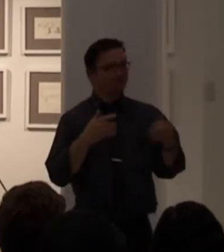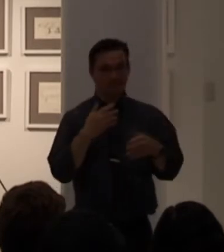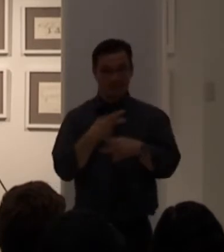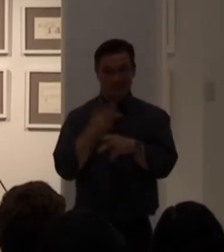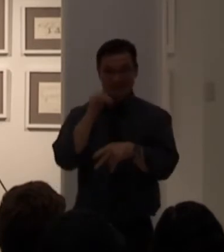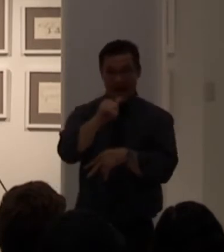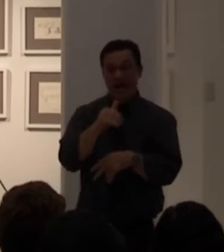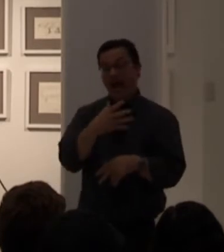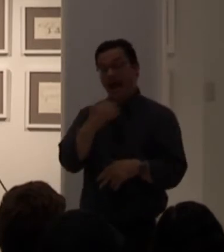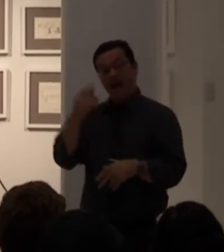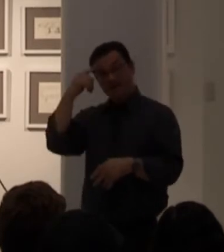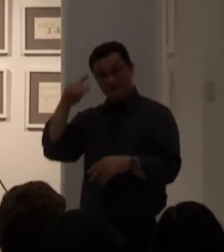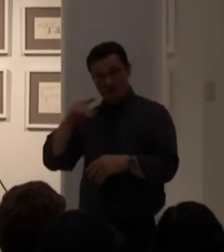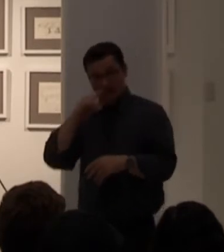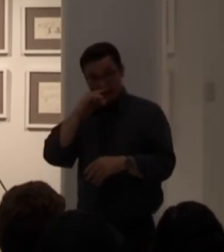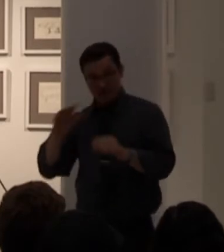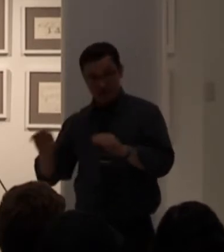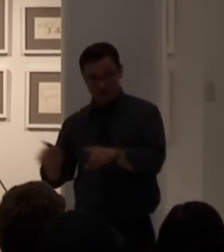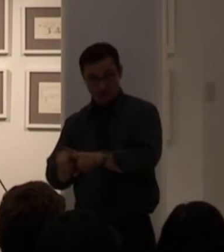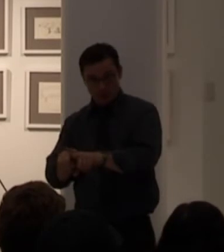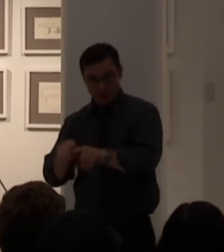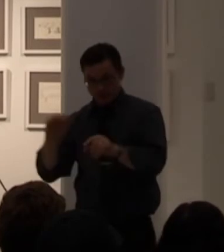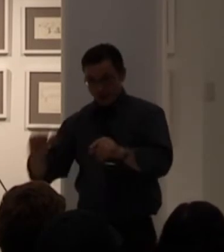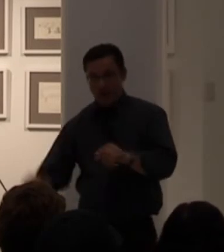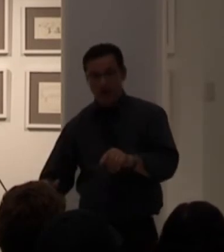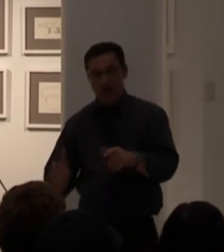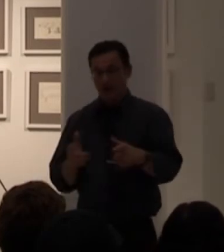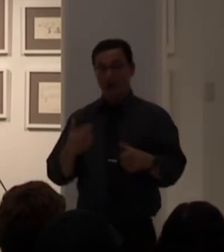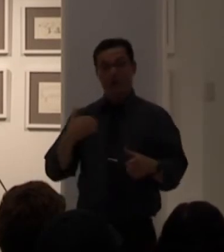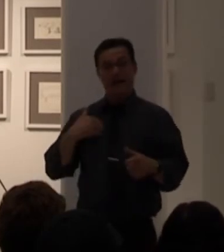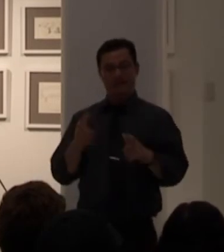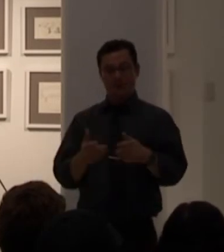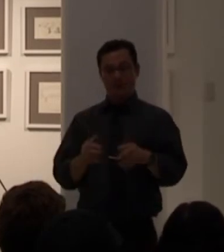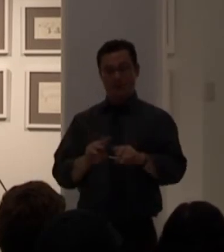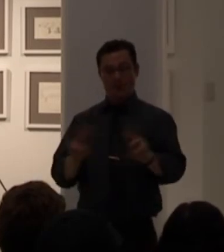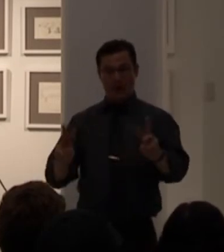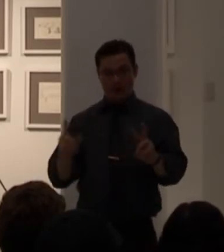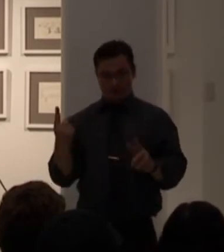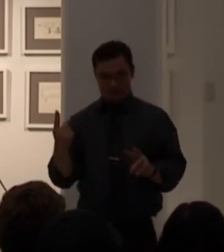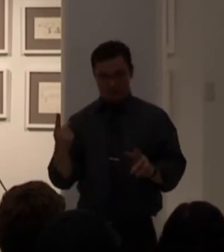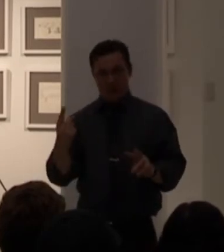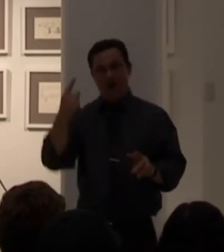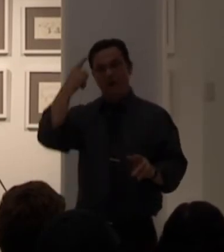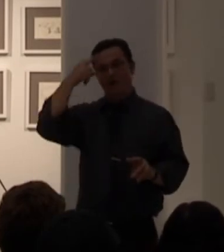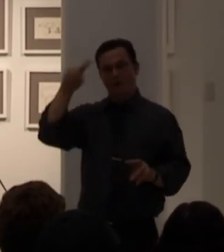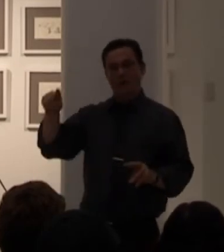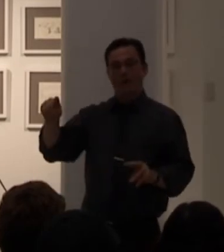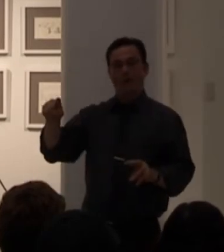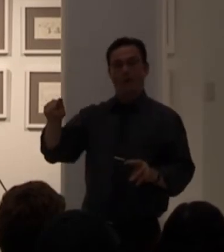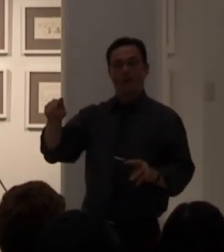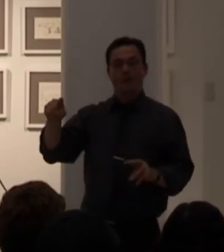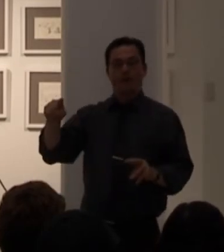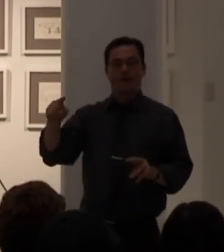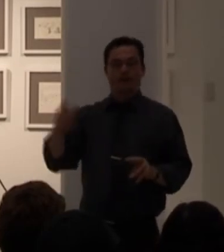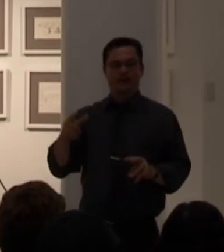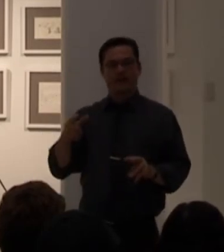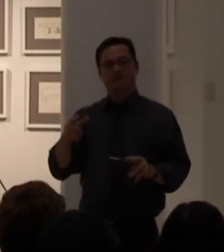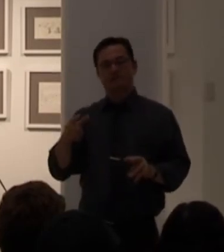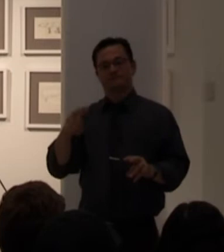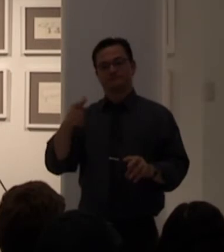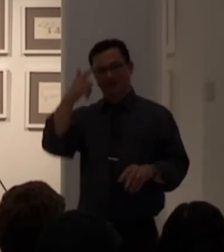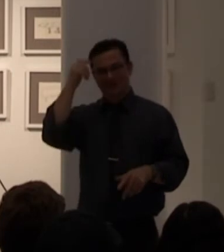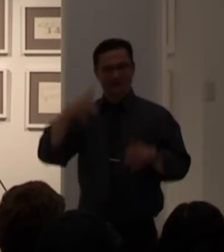kids Ergo, and we recently came out with a wider Ergo, and that's for the growing obesity in the